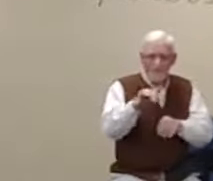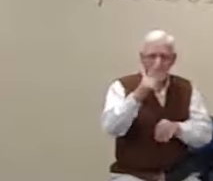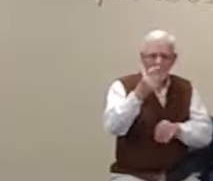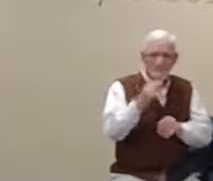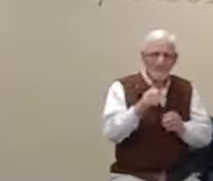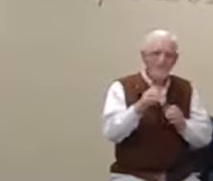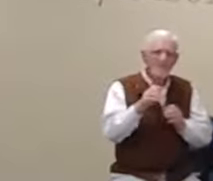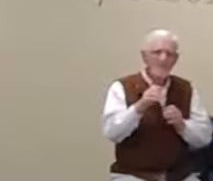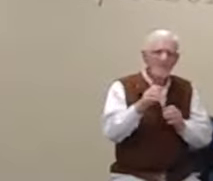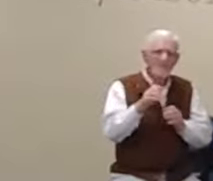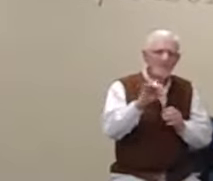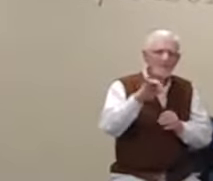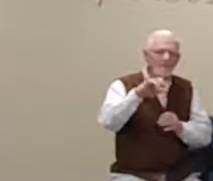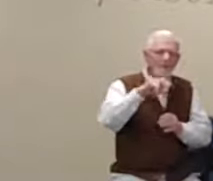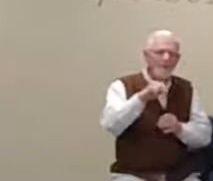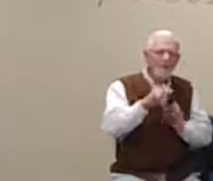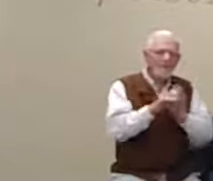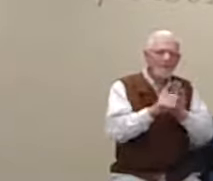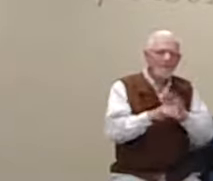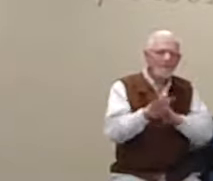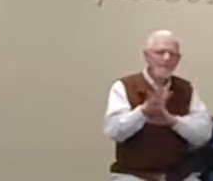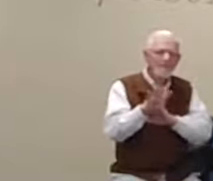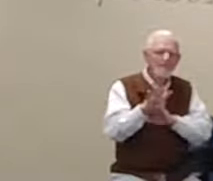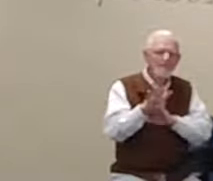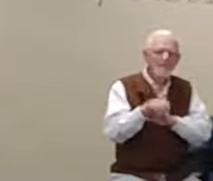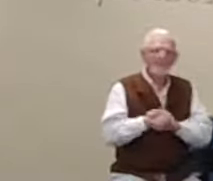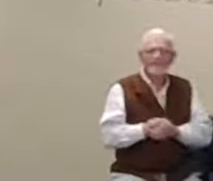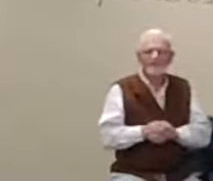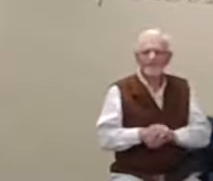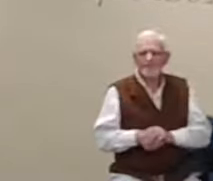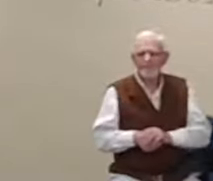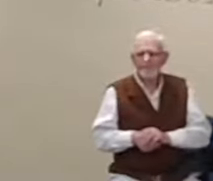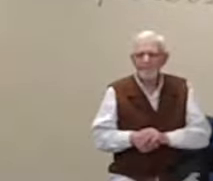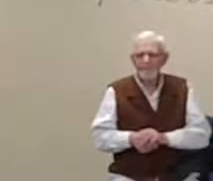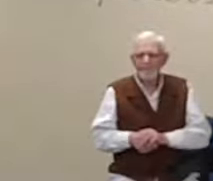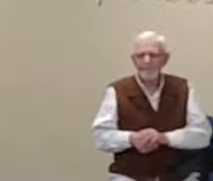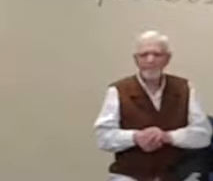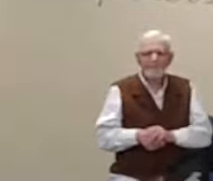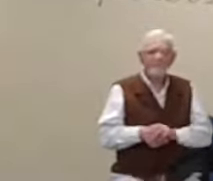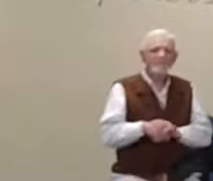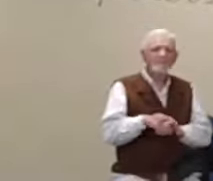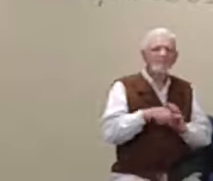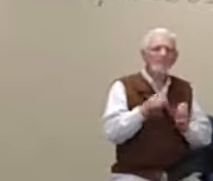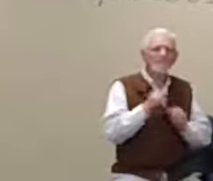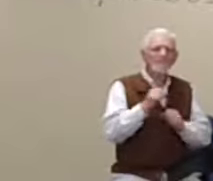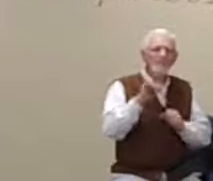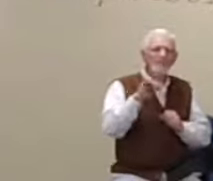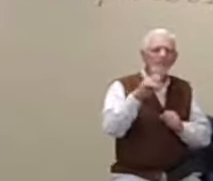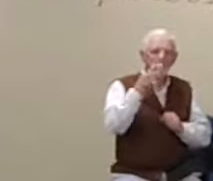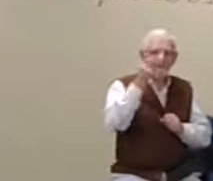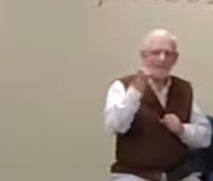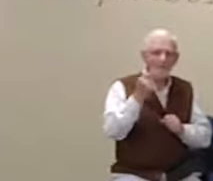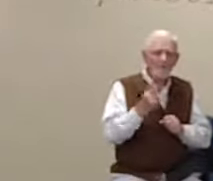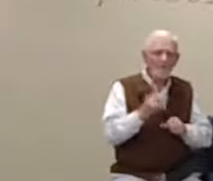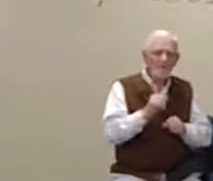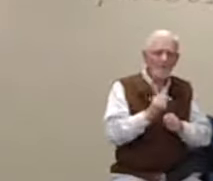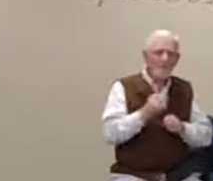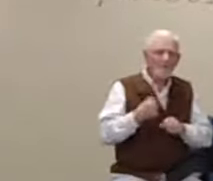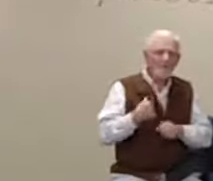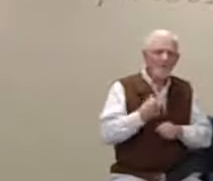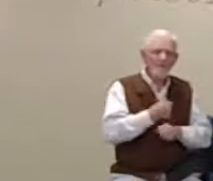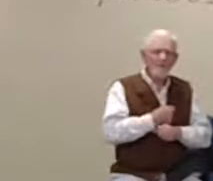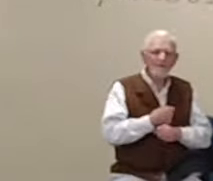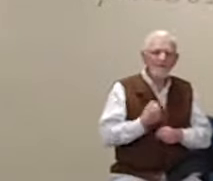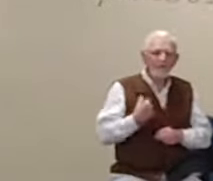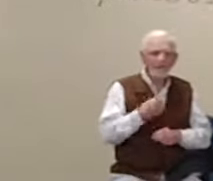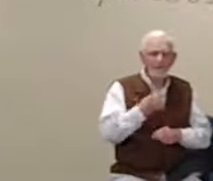chapter 4 says, we love God because he first loved us. And we get it the other way around. We